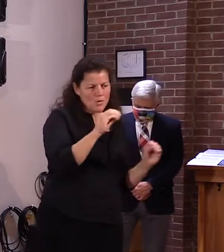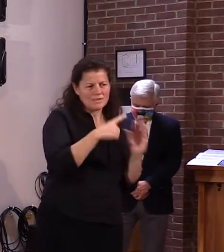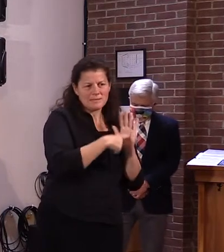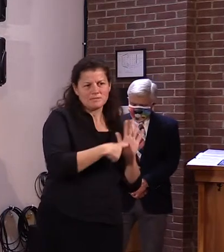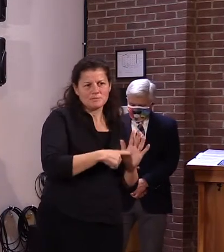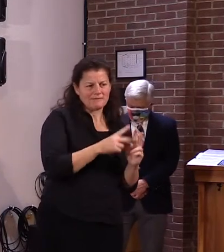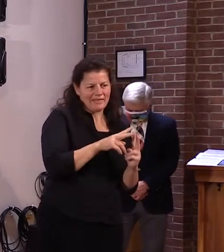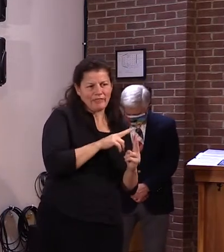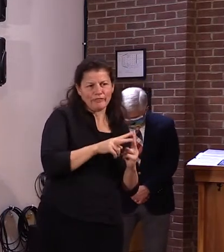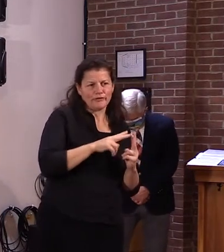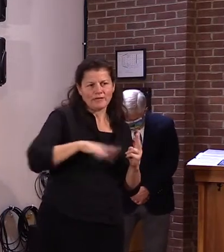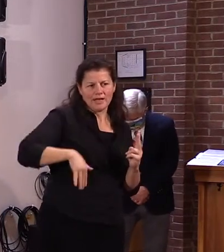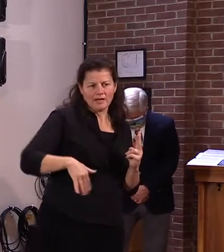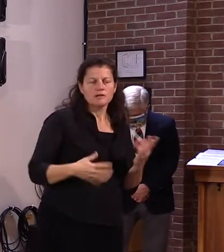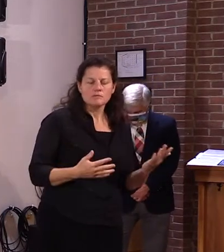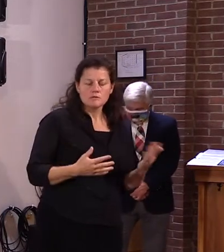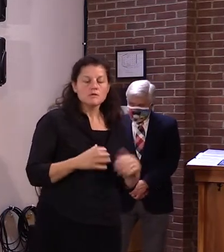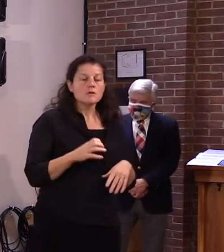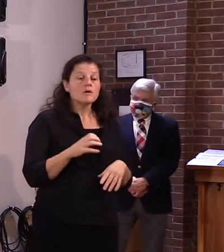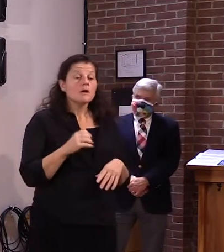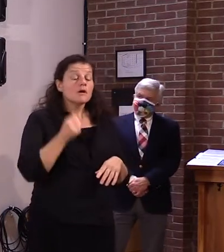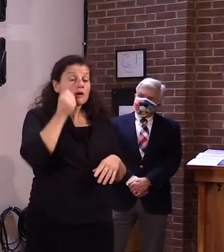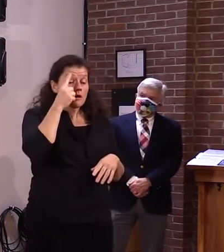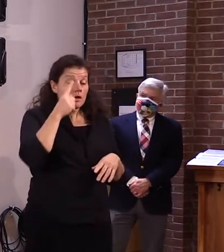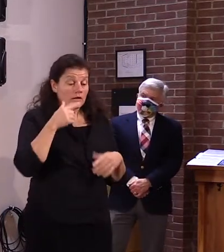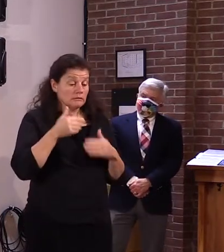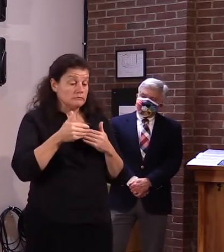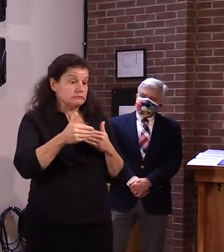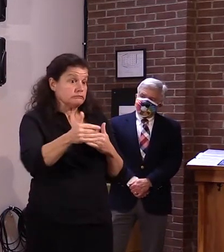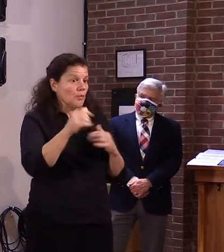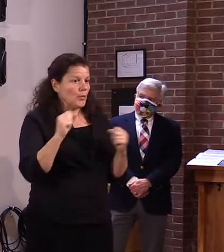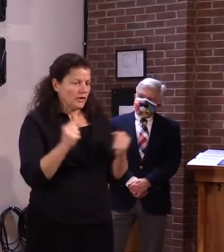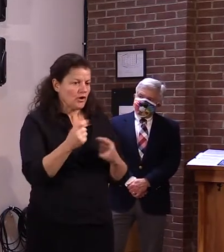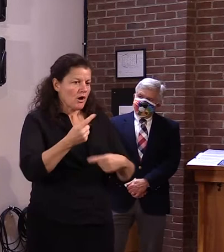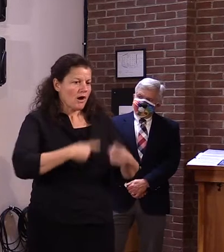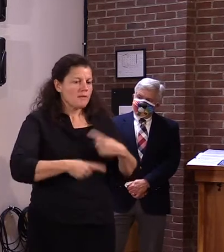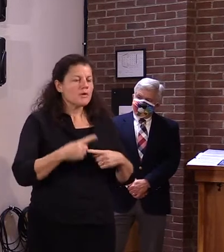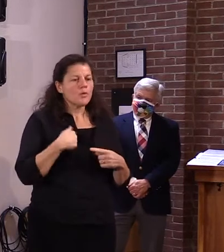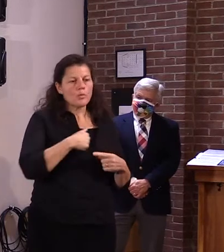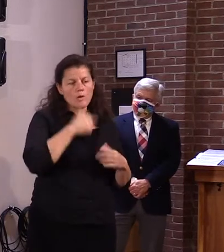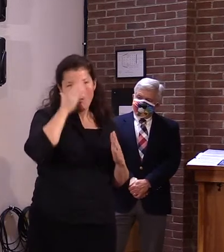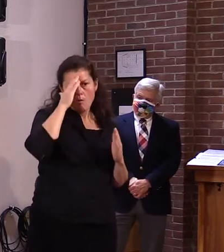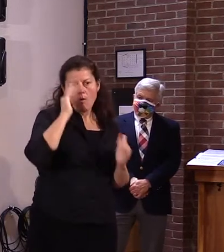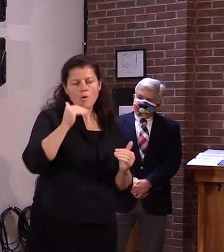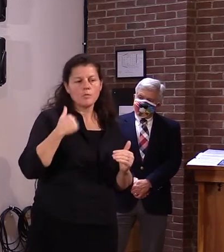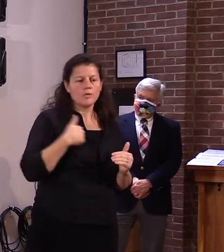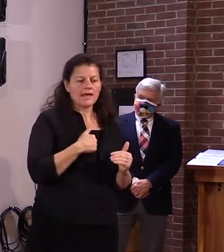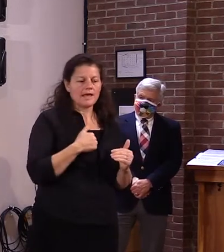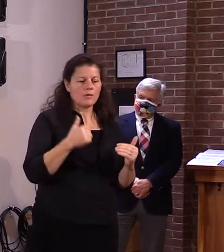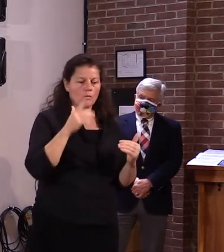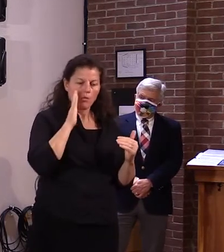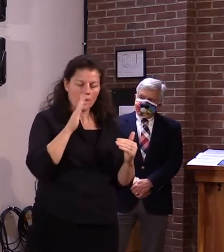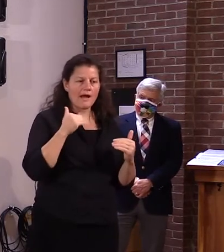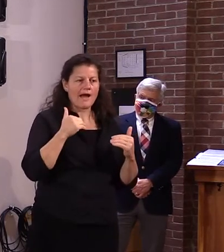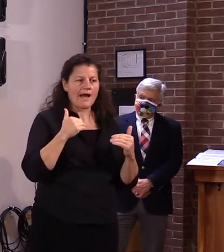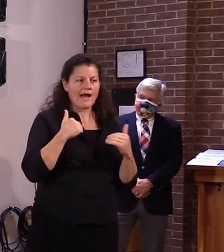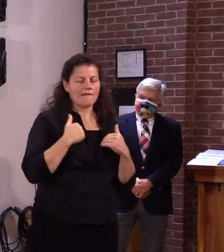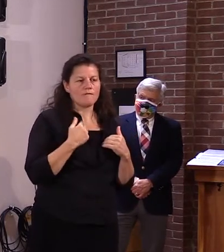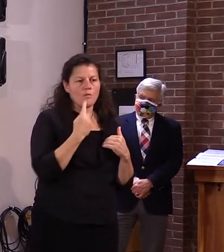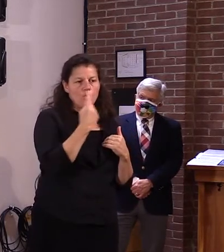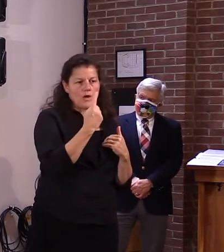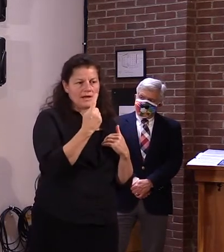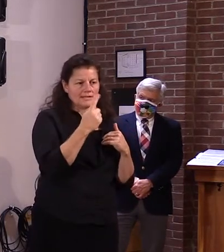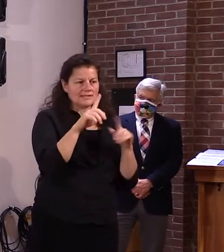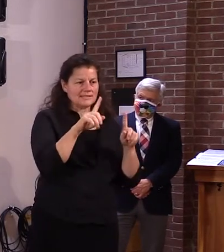awaiting the hopeful arrival of a test that actually can use one specimen and test for both